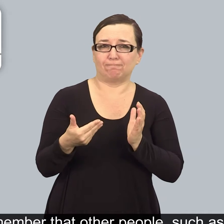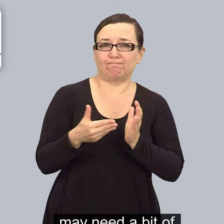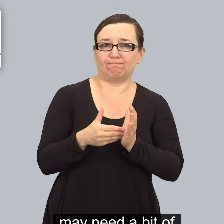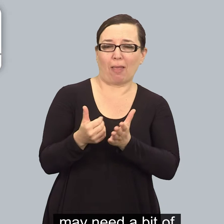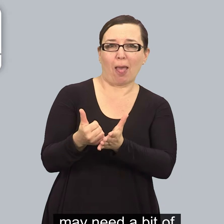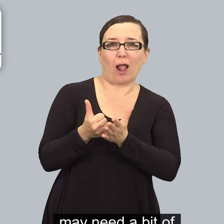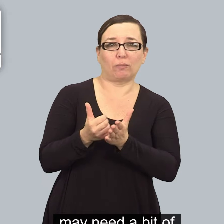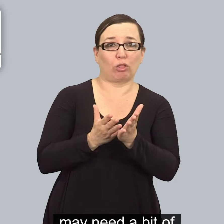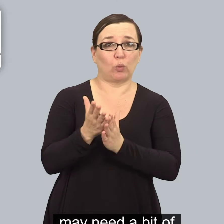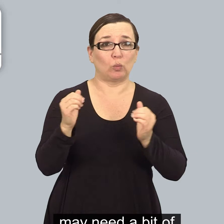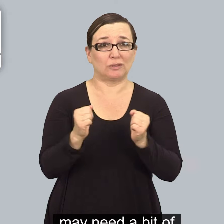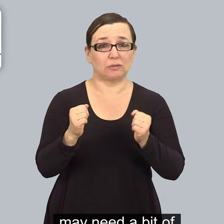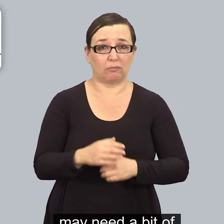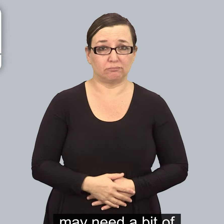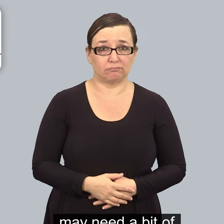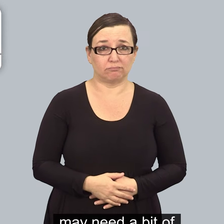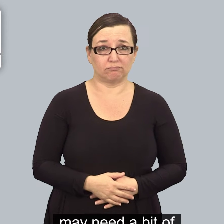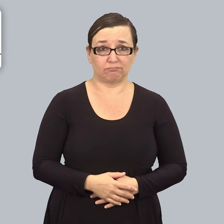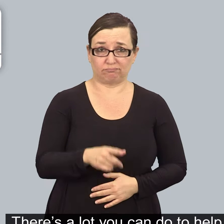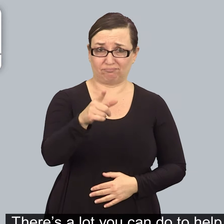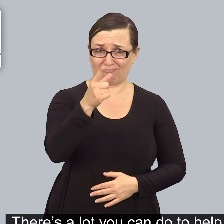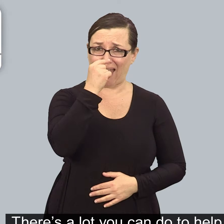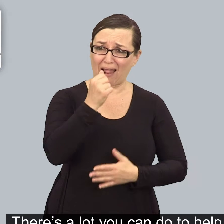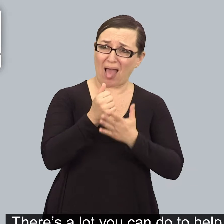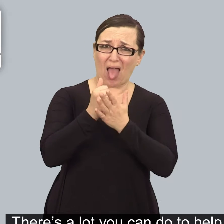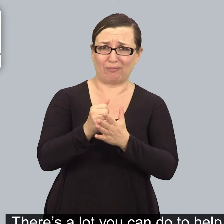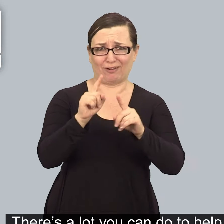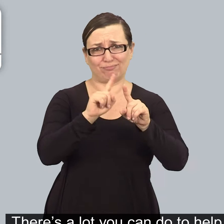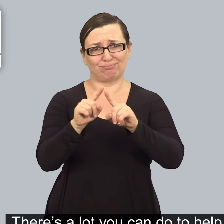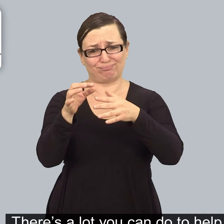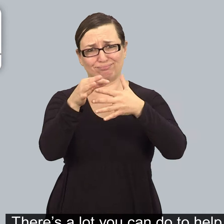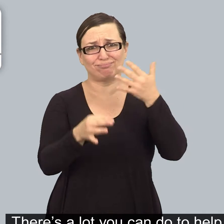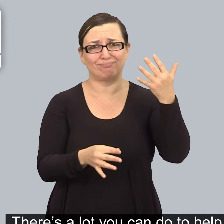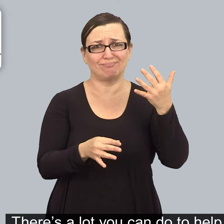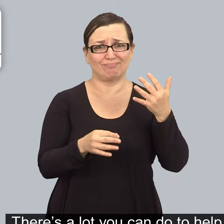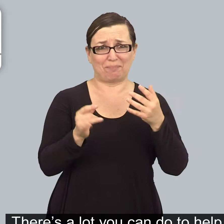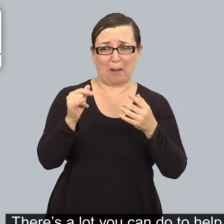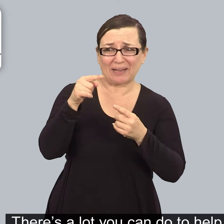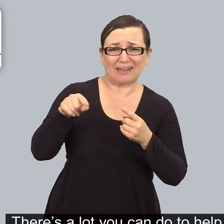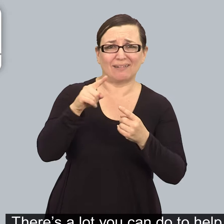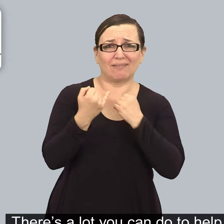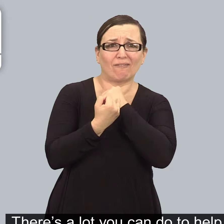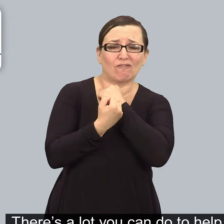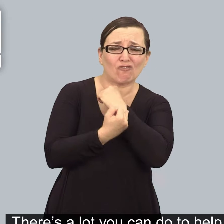may need a bit of extra help over the winter. There's a lot you can do to help people who are more frail than you.